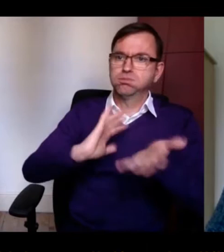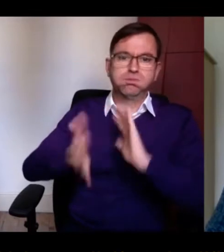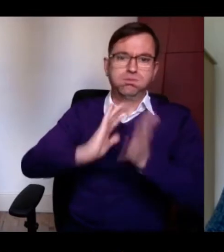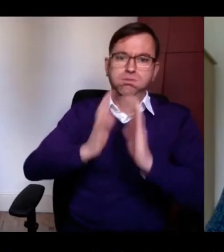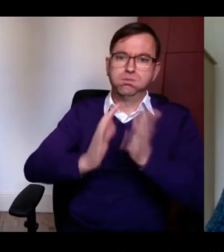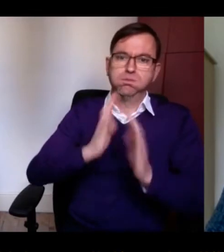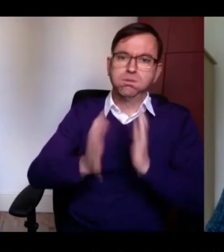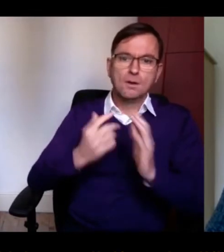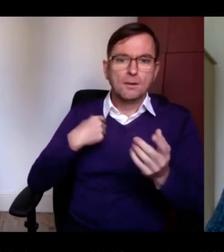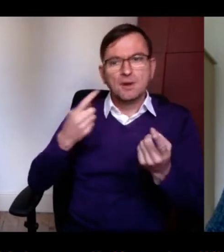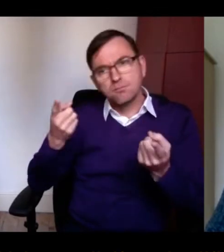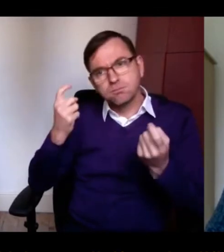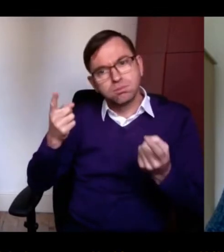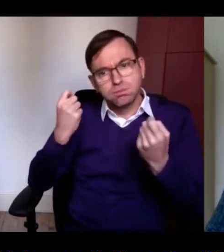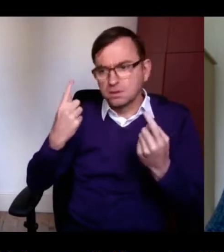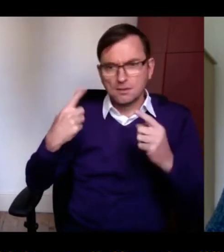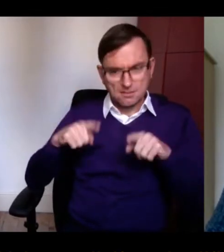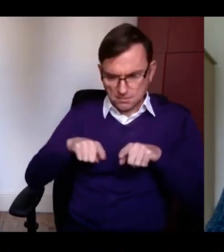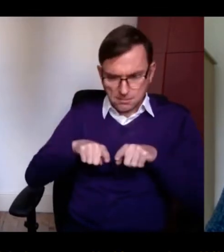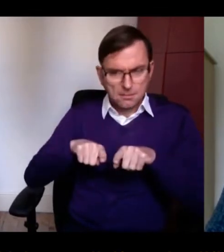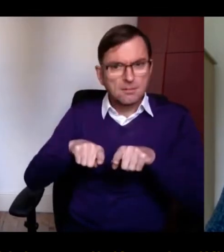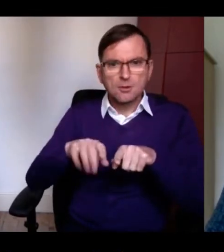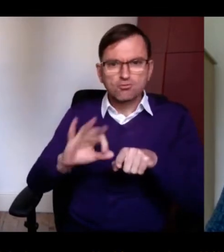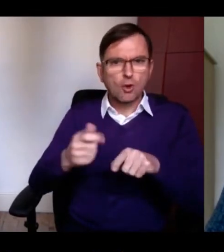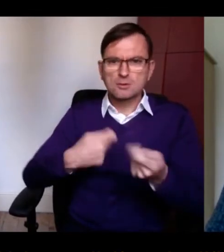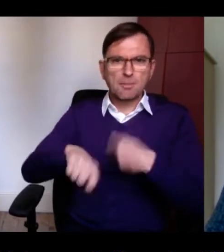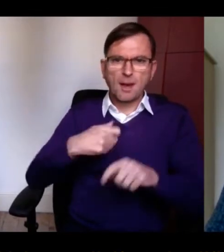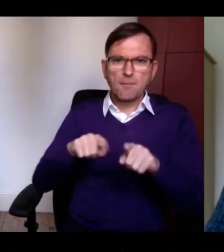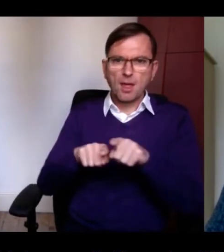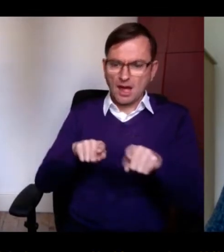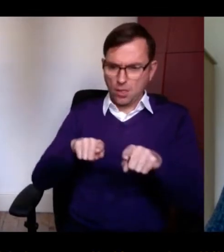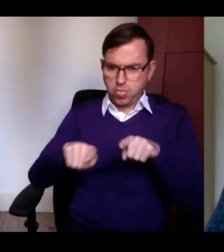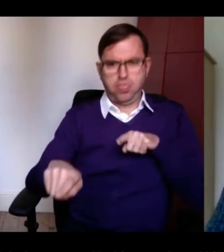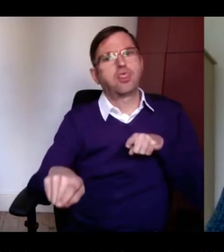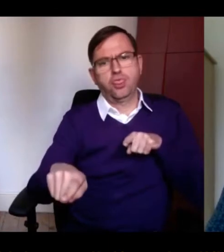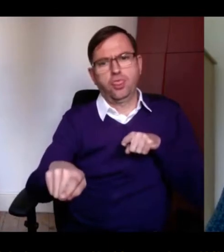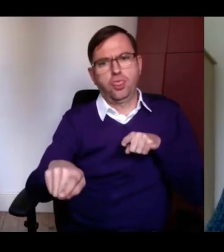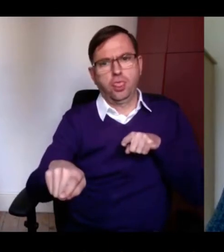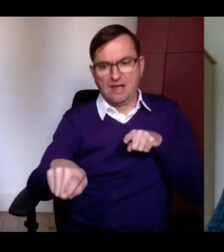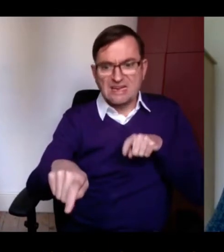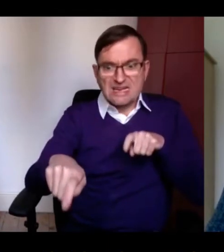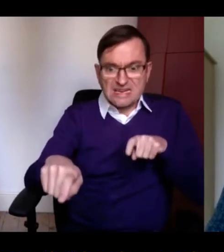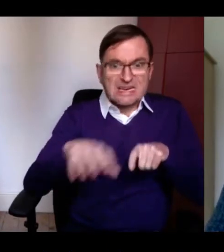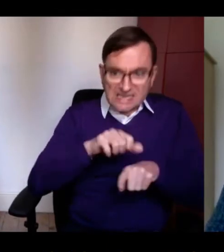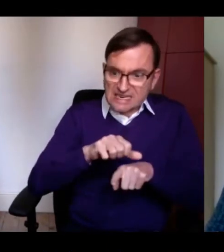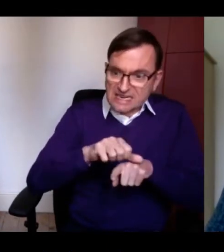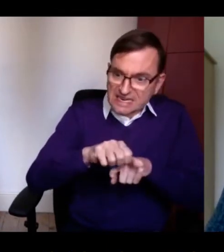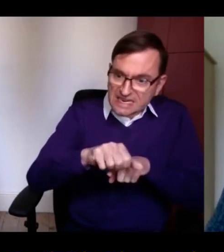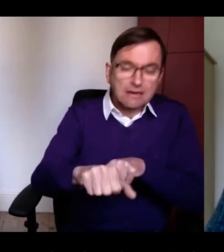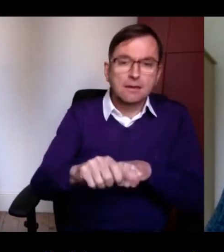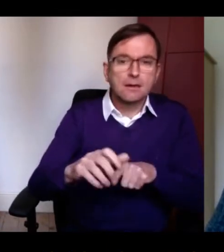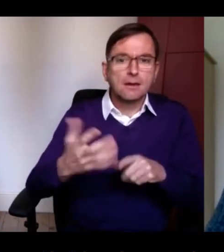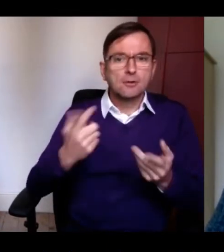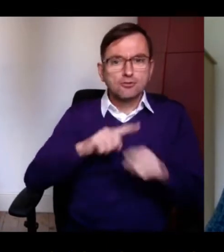simplify things into English from the BSL, it means that hearing